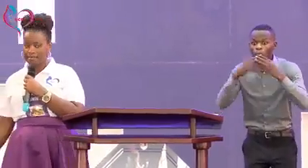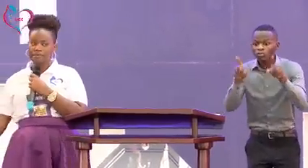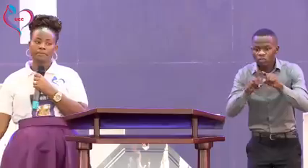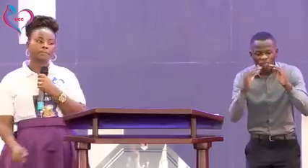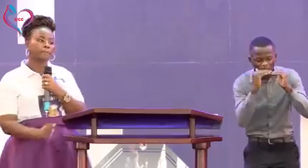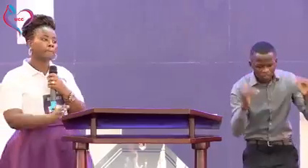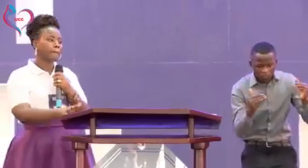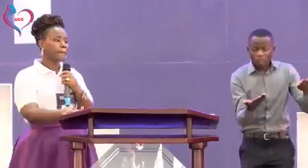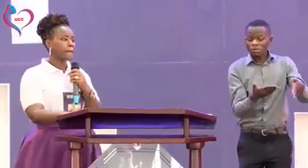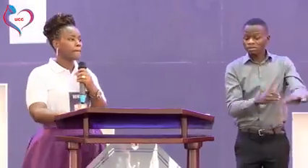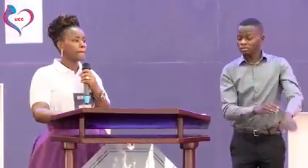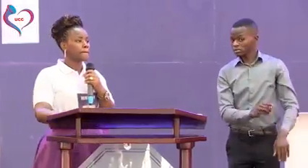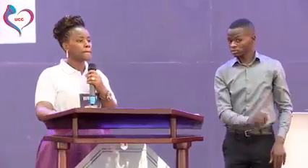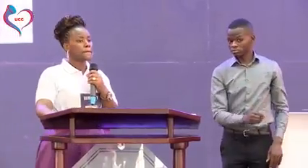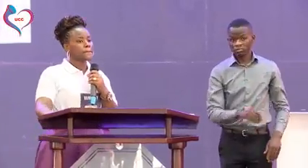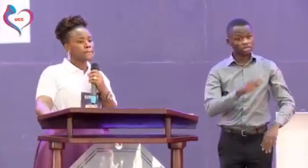death. As